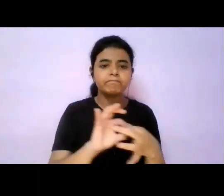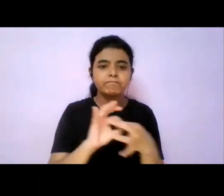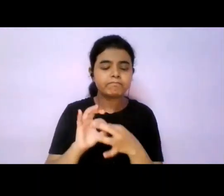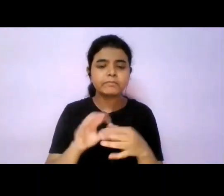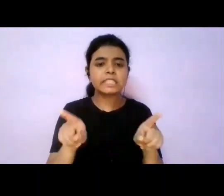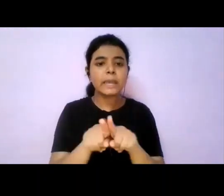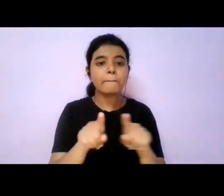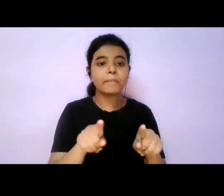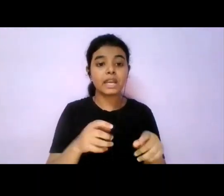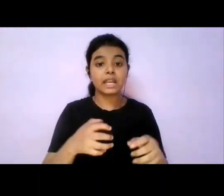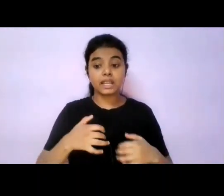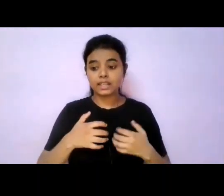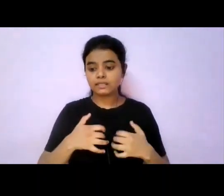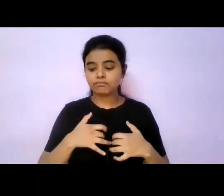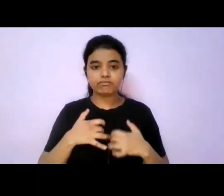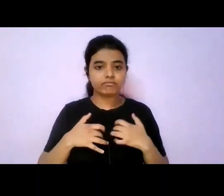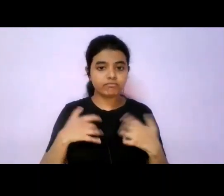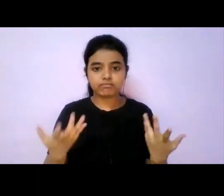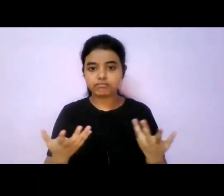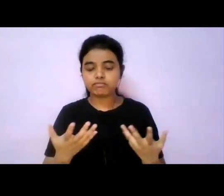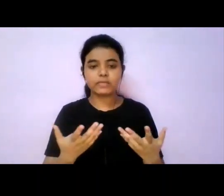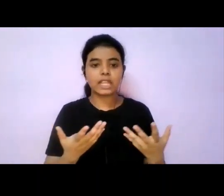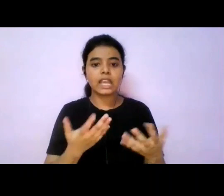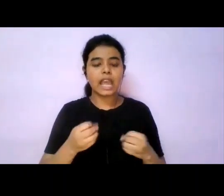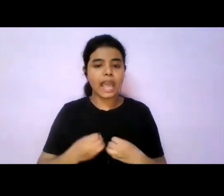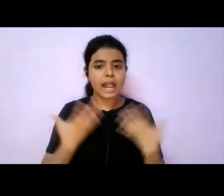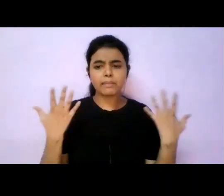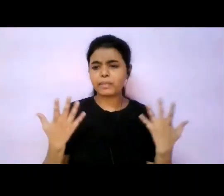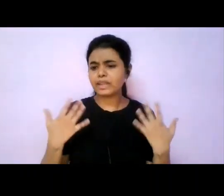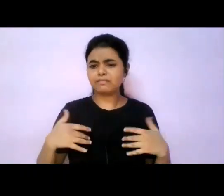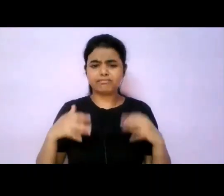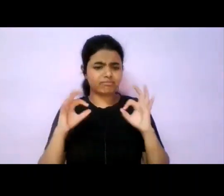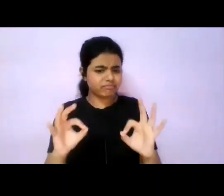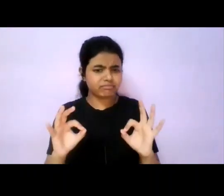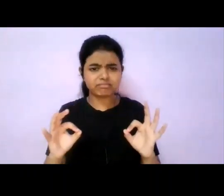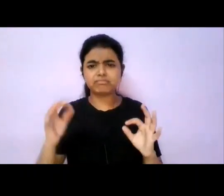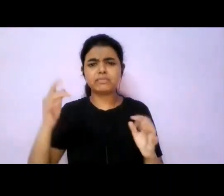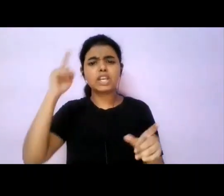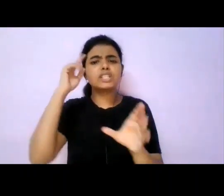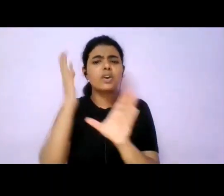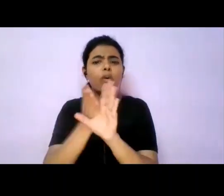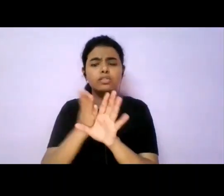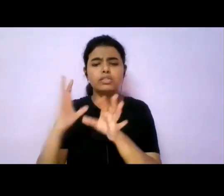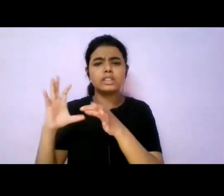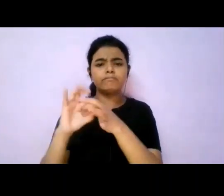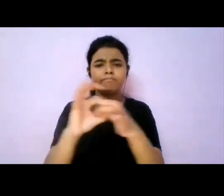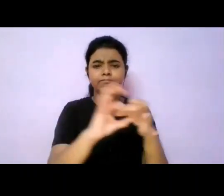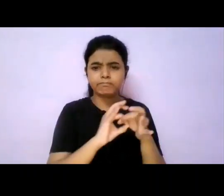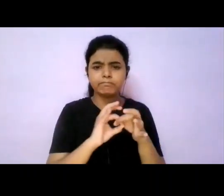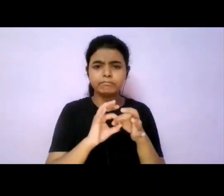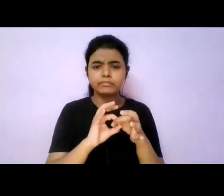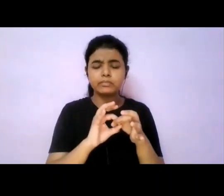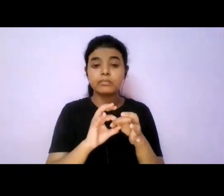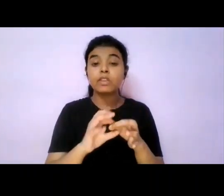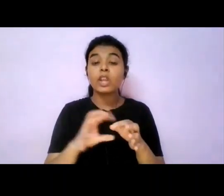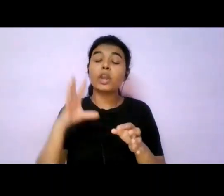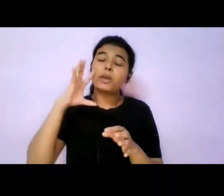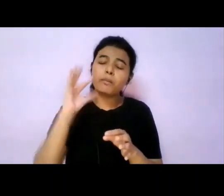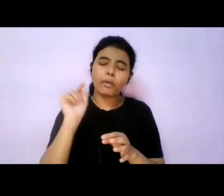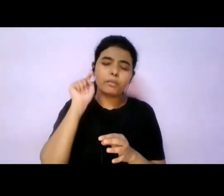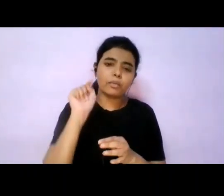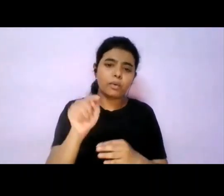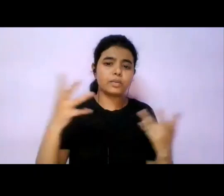happiness, therapy, self-help, well-being, mindfulness, psychology. And key to this